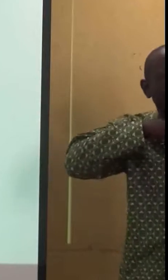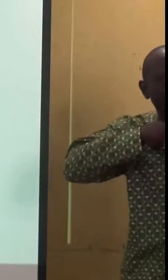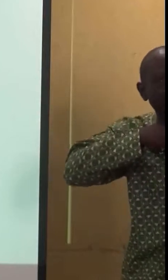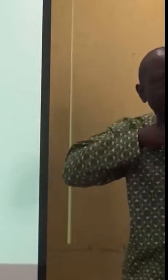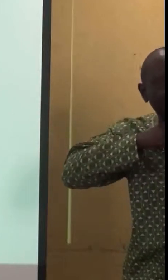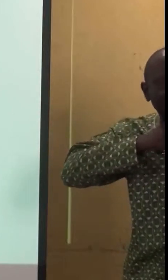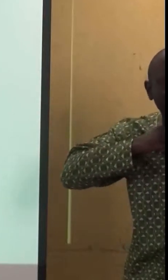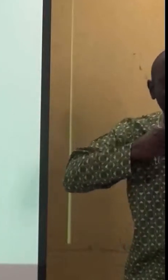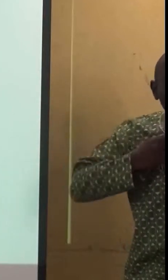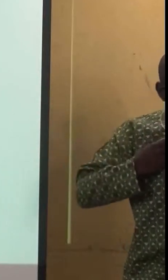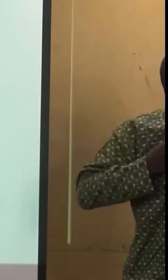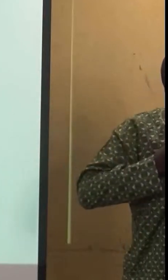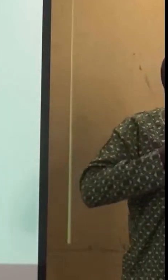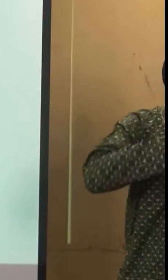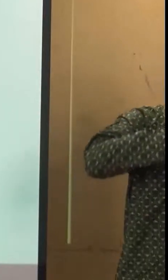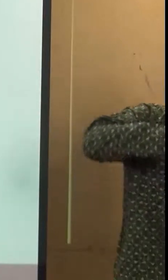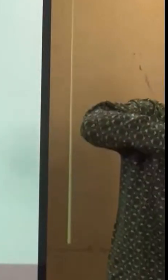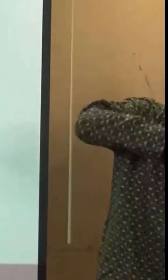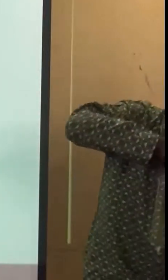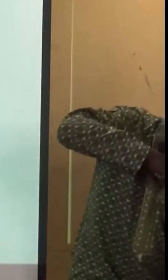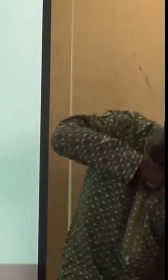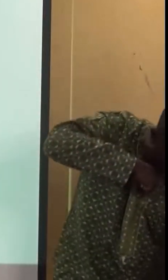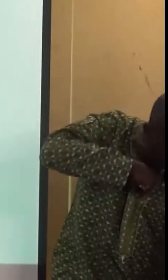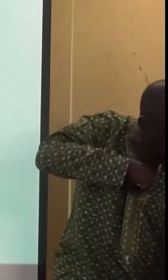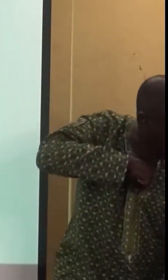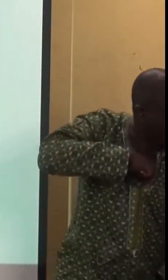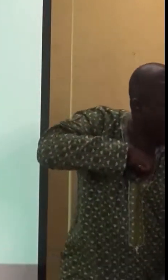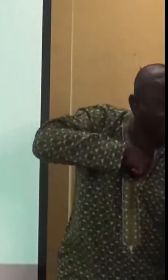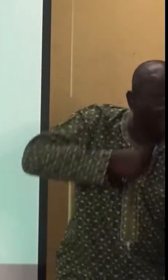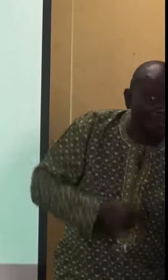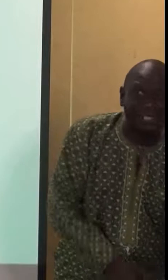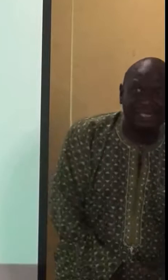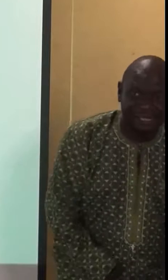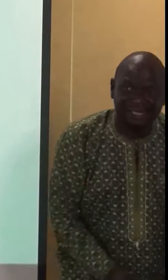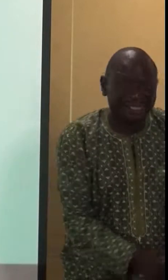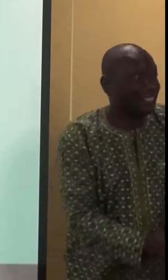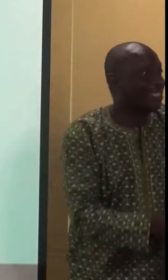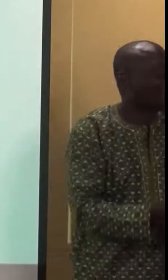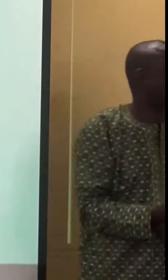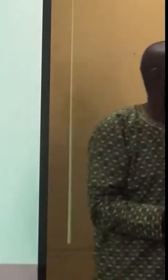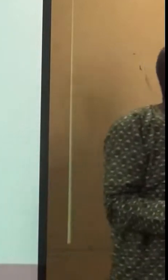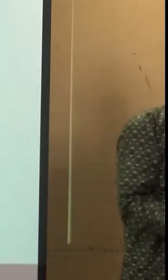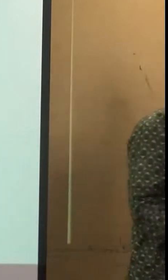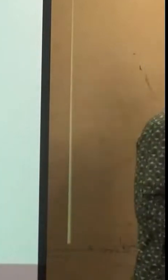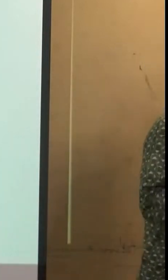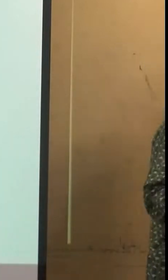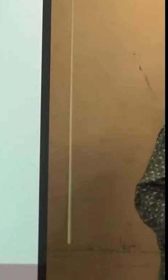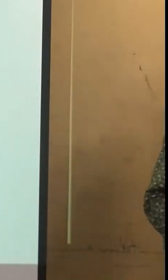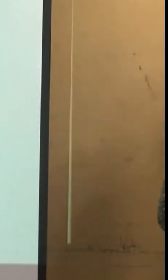be in the direction of E1, which is to the left away from point